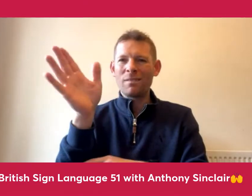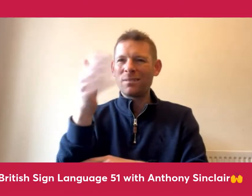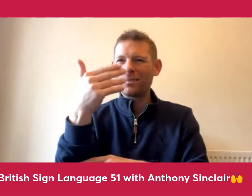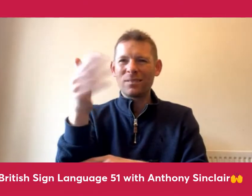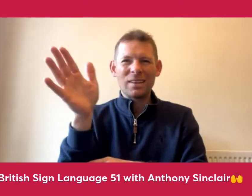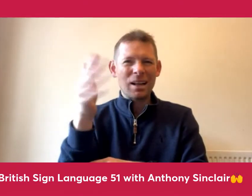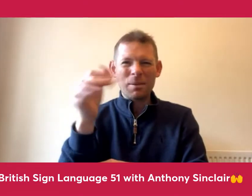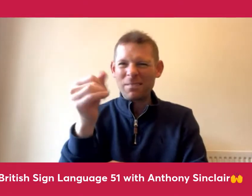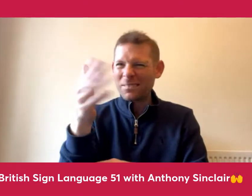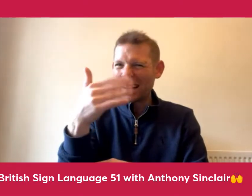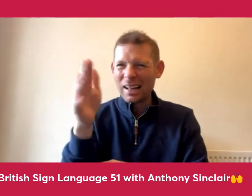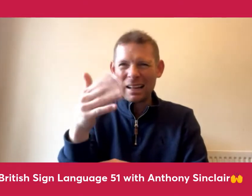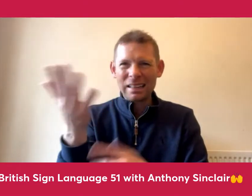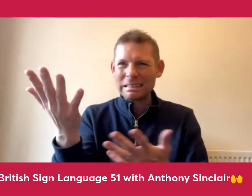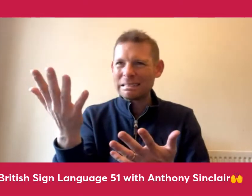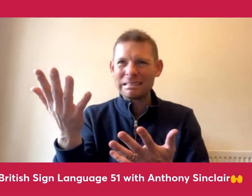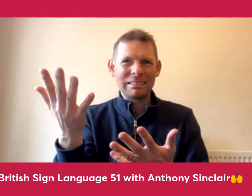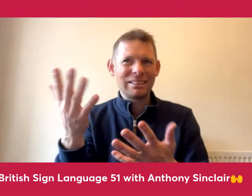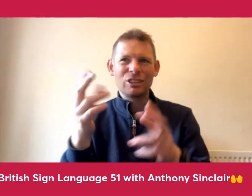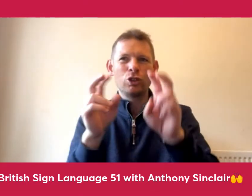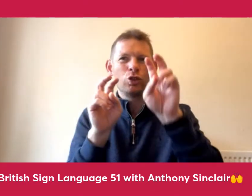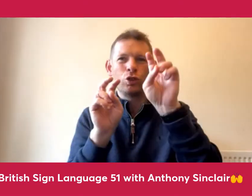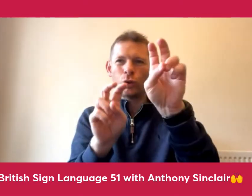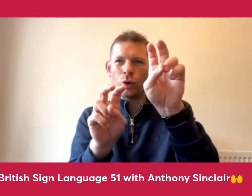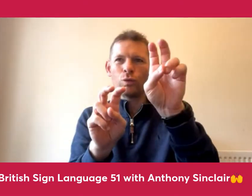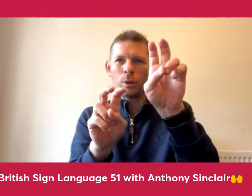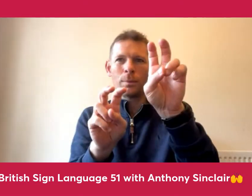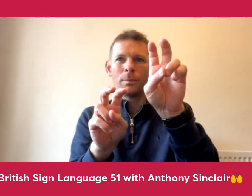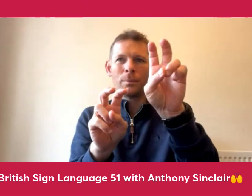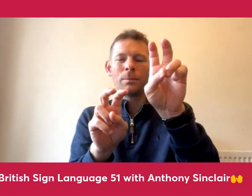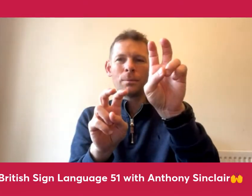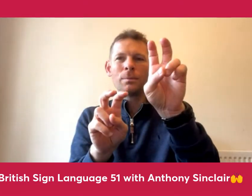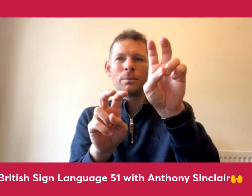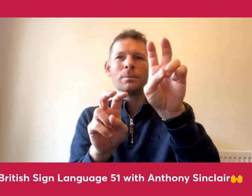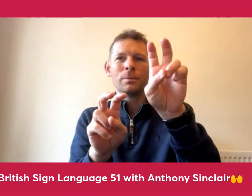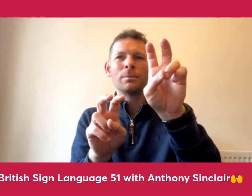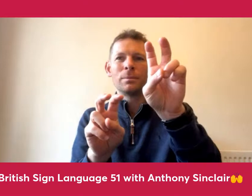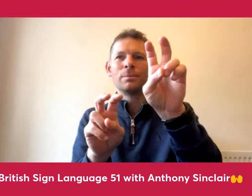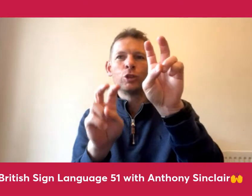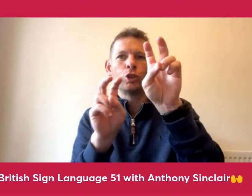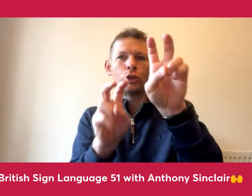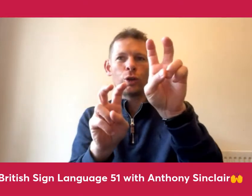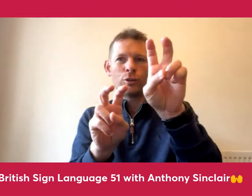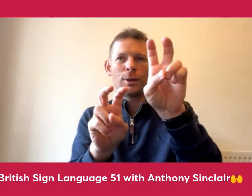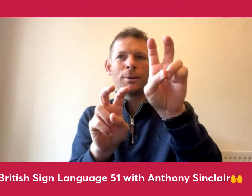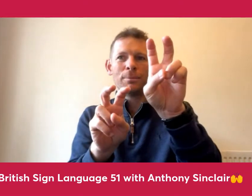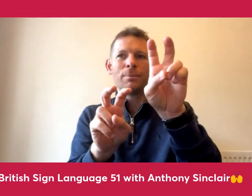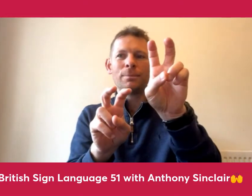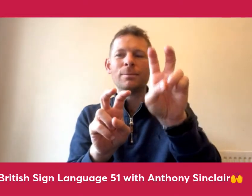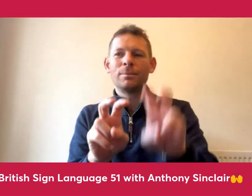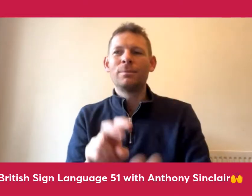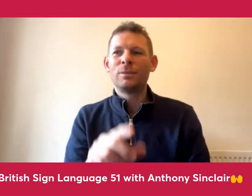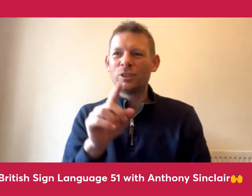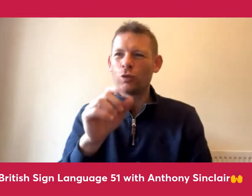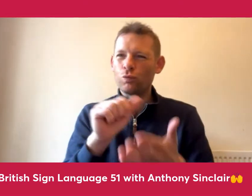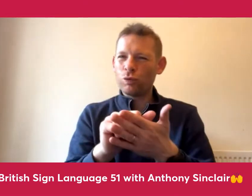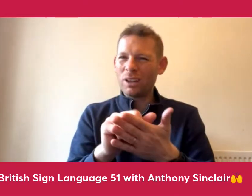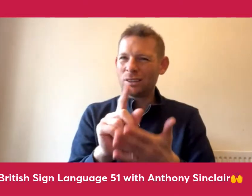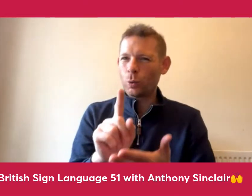I'm not sure. I think it's maybe to do with a flag that originally was a Durham